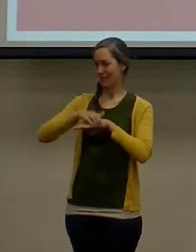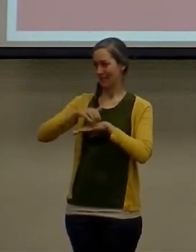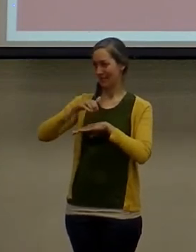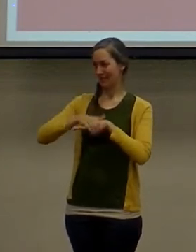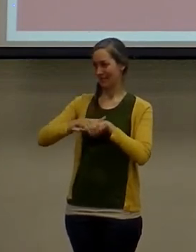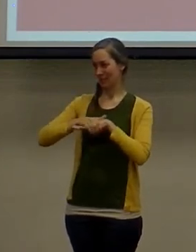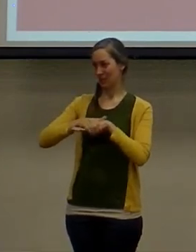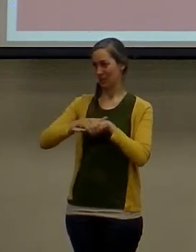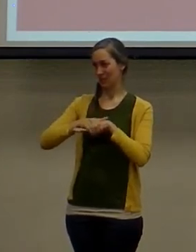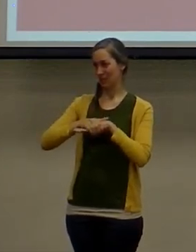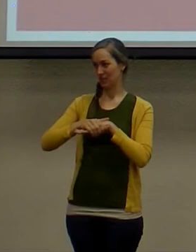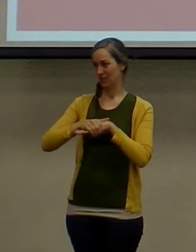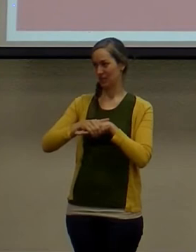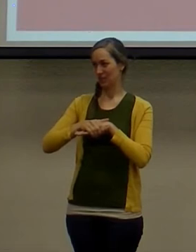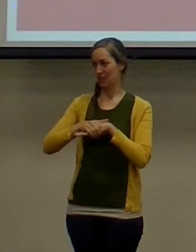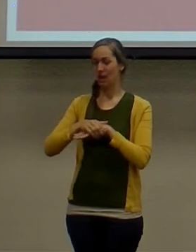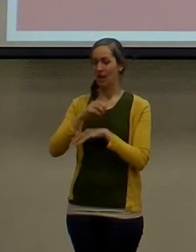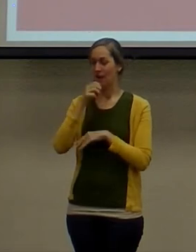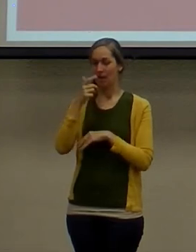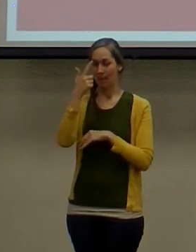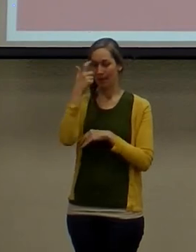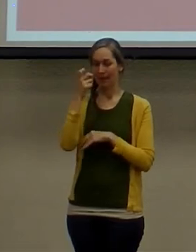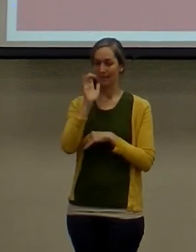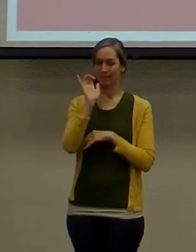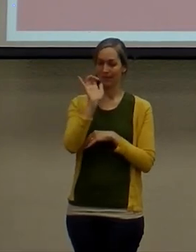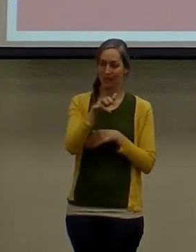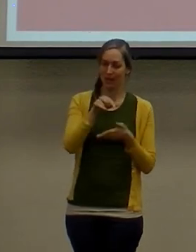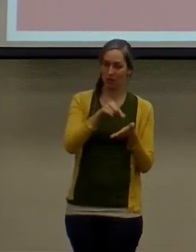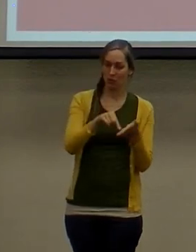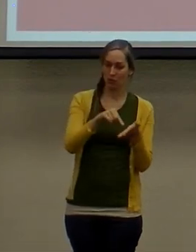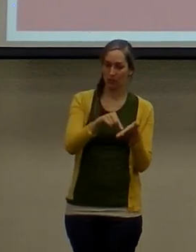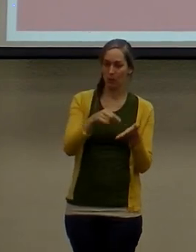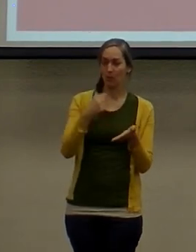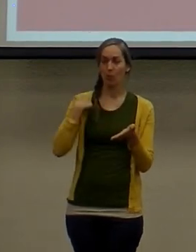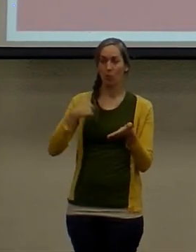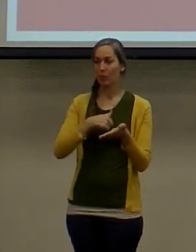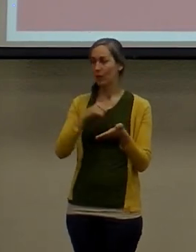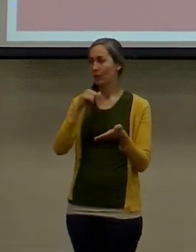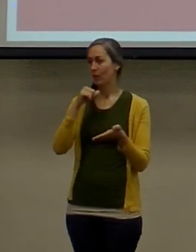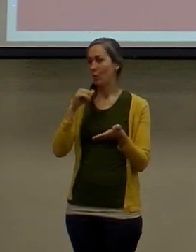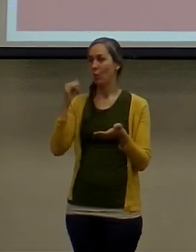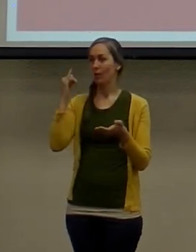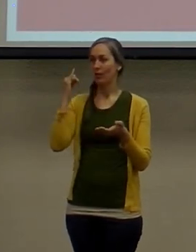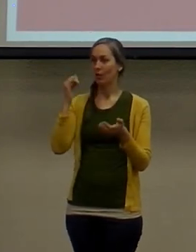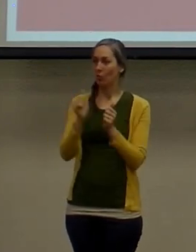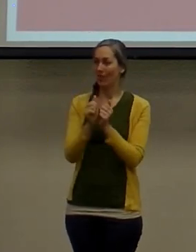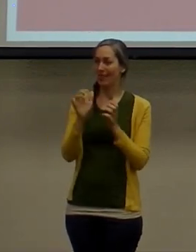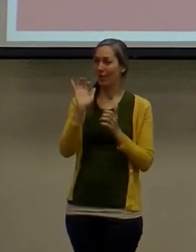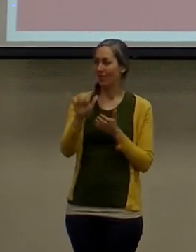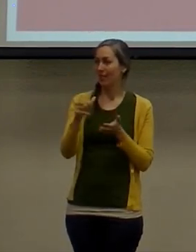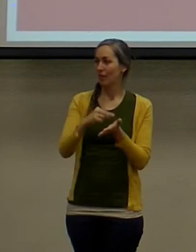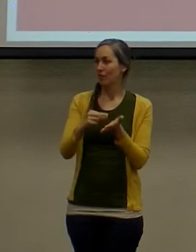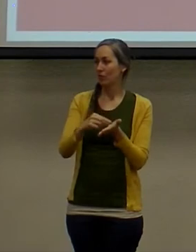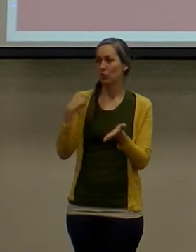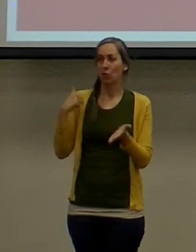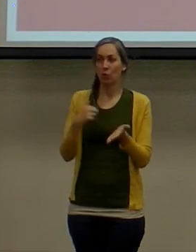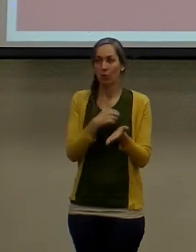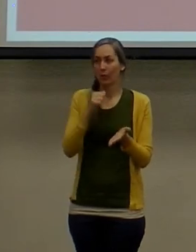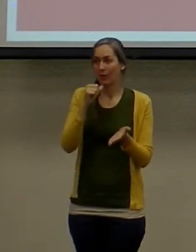if not because of that scripture, you and I will not be here this morning. Really.